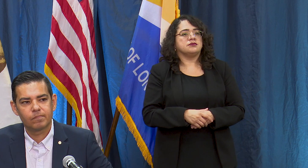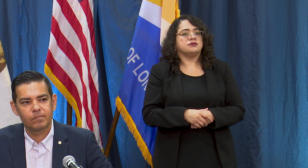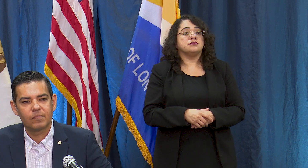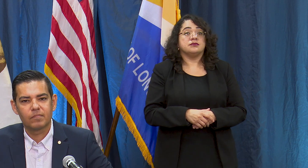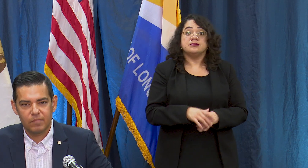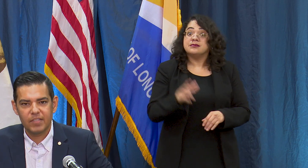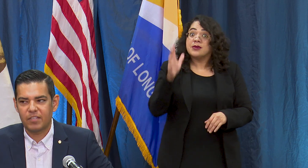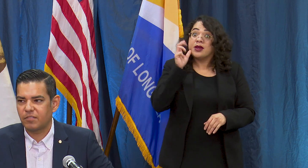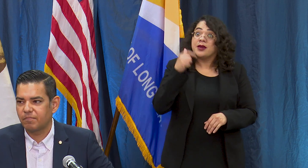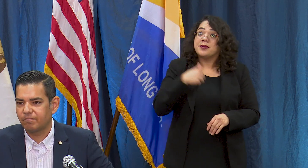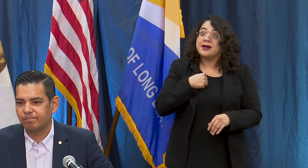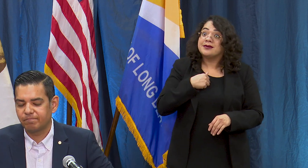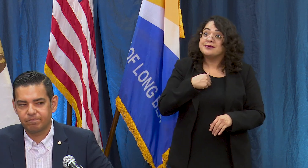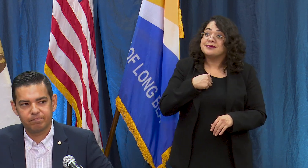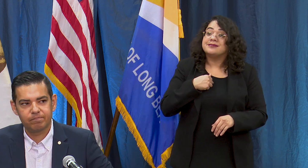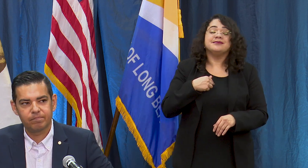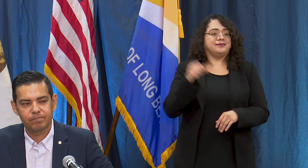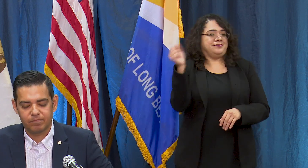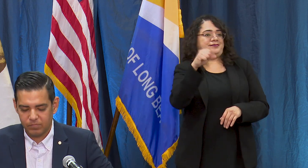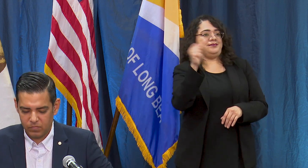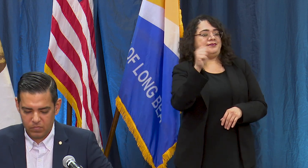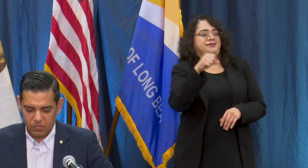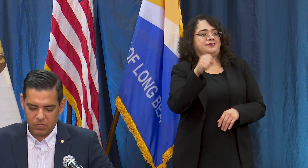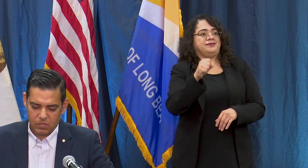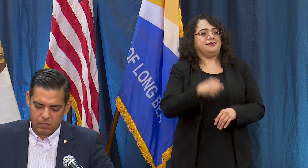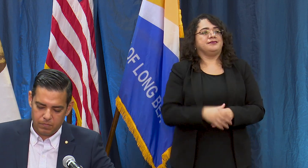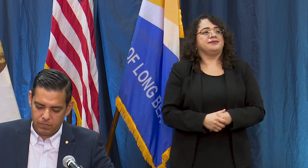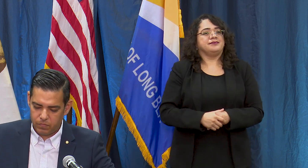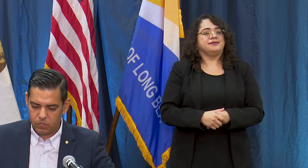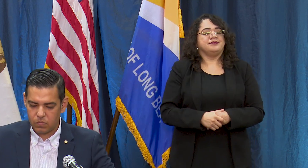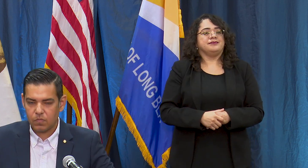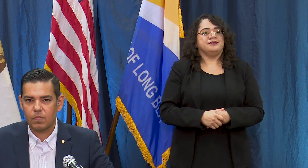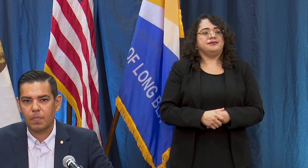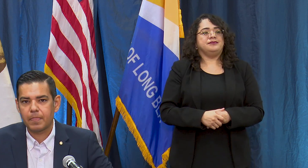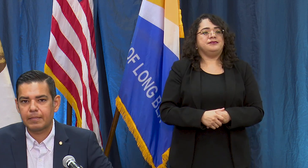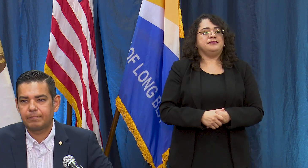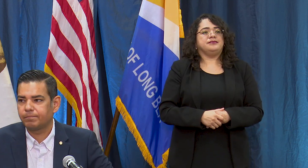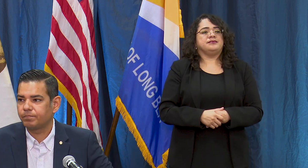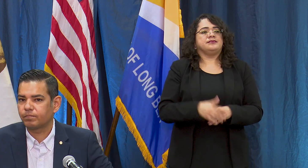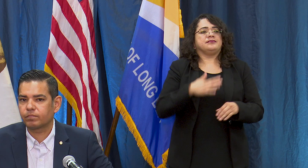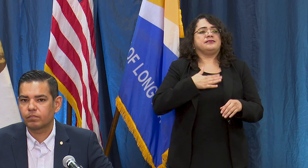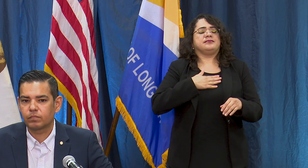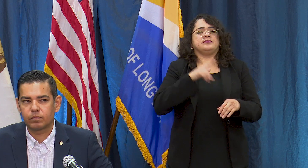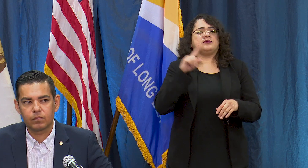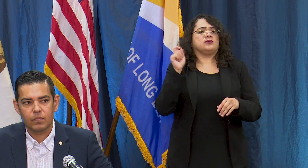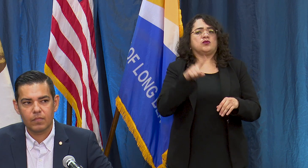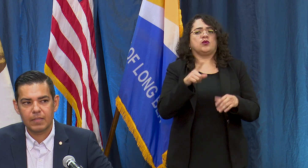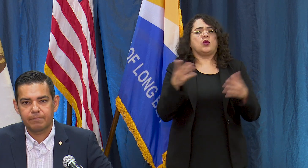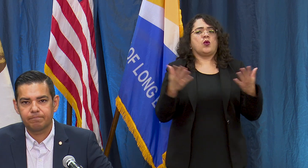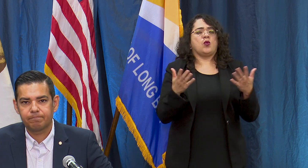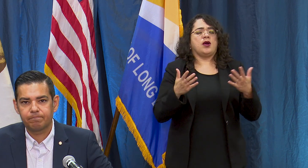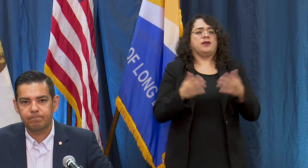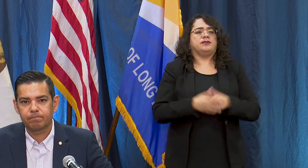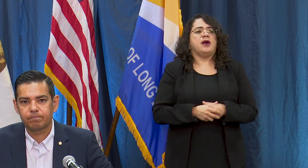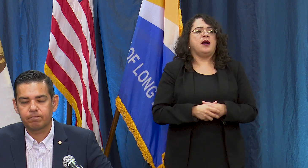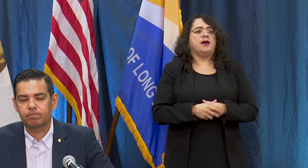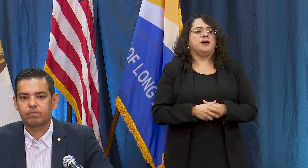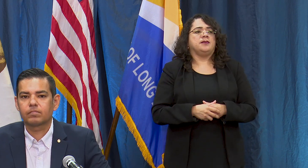Can you hear me? Yes. Hi. Okay, so my question is just about